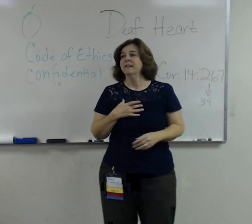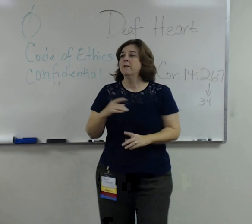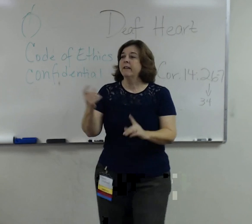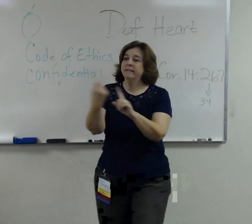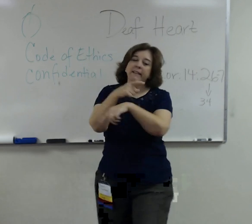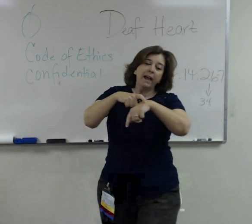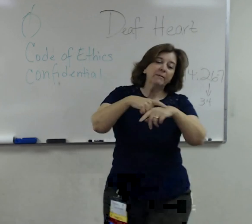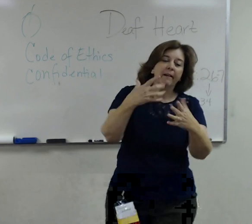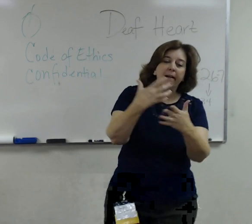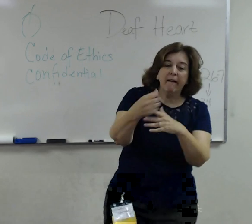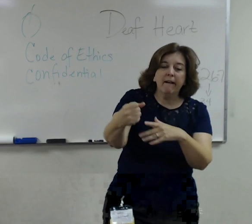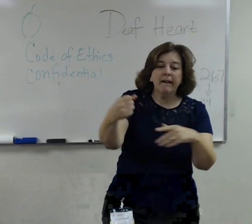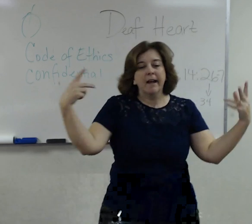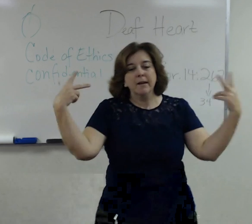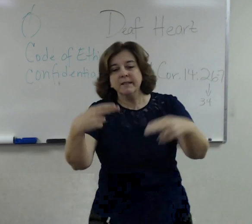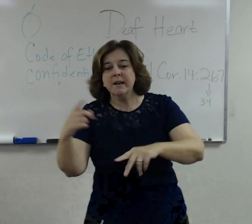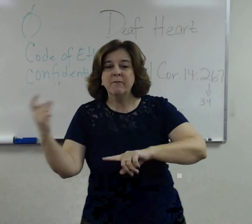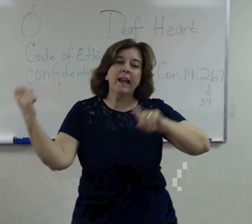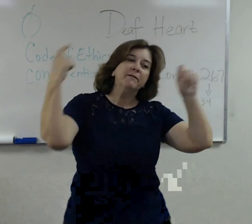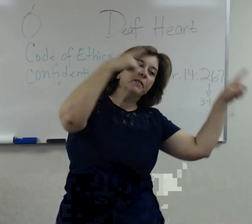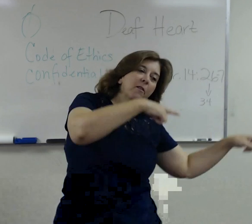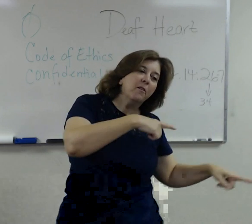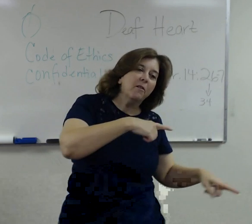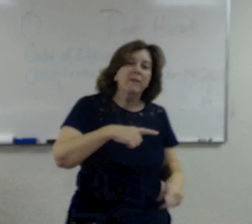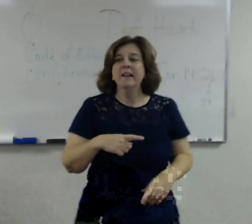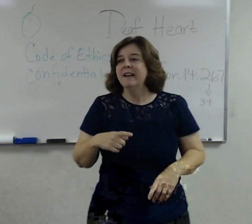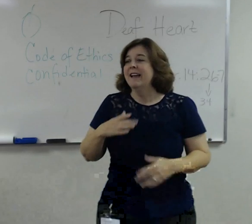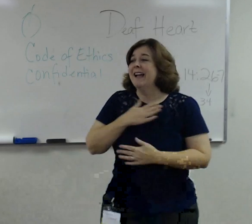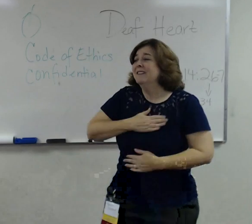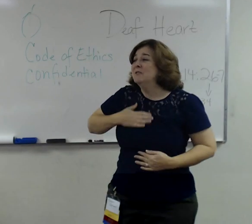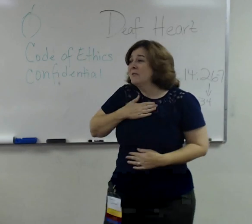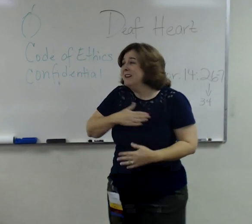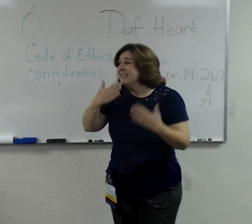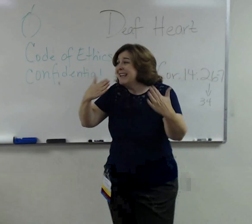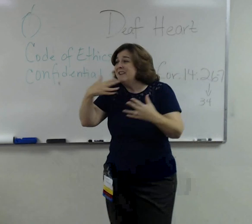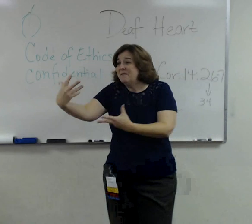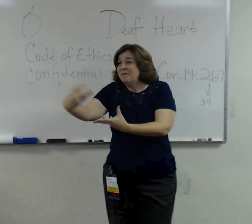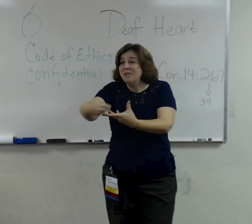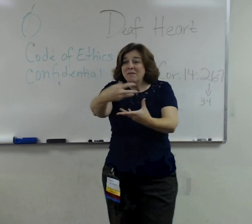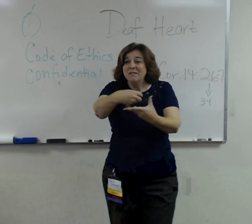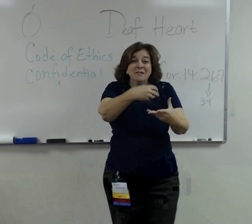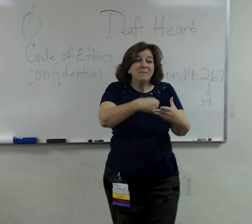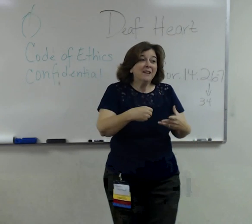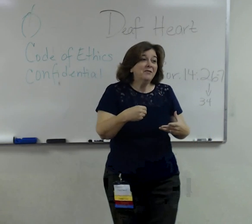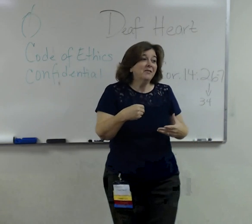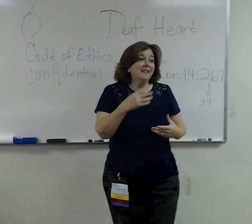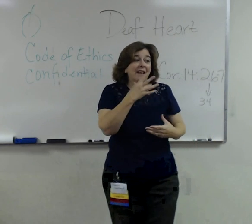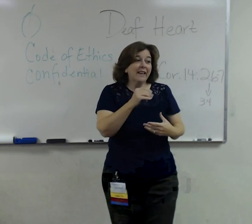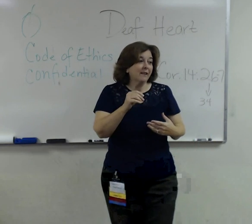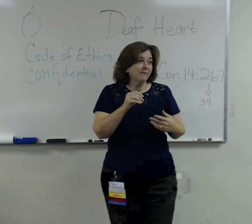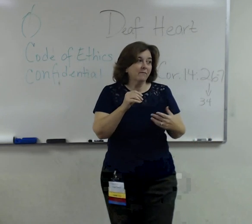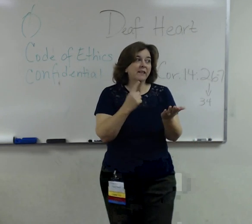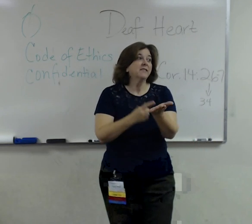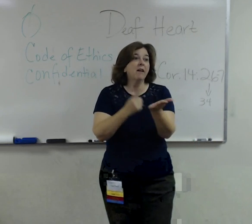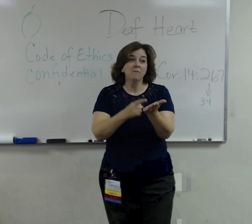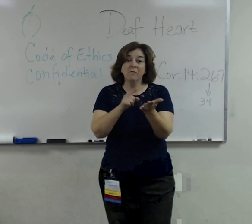Okay, time's gone, time's up, we have to go. I enjoyed it. Thank you for your participation, and let's talk more